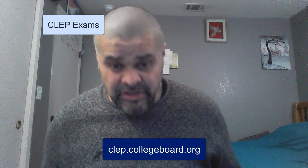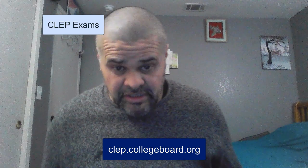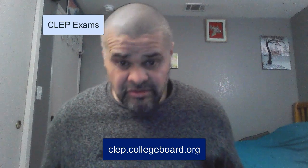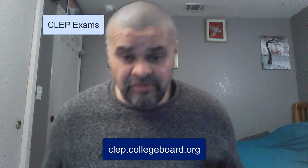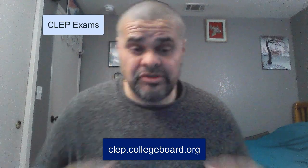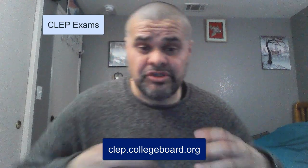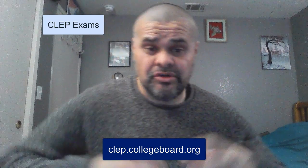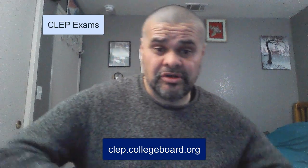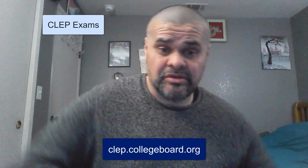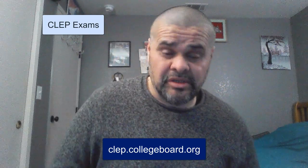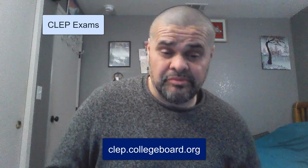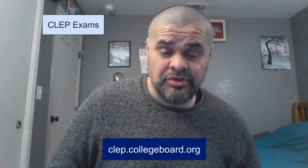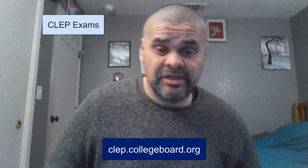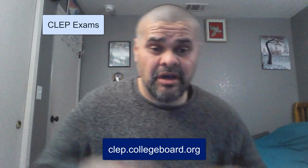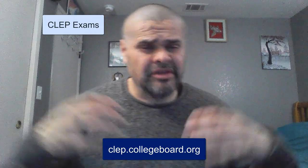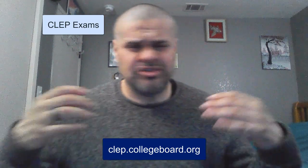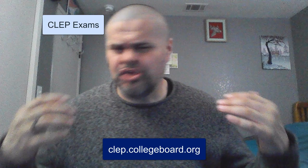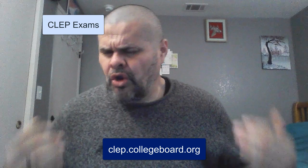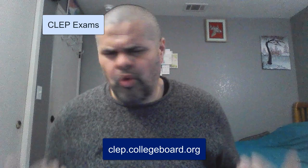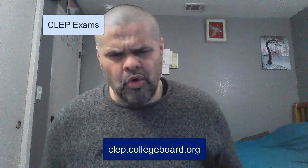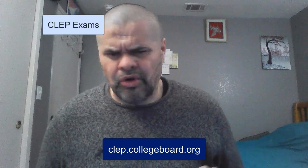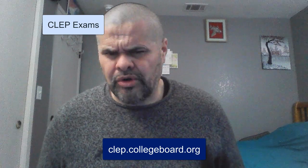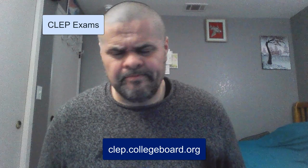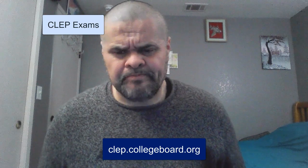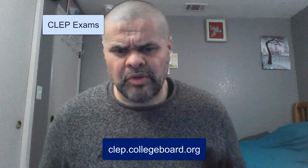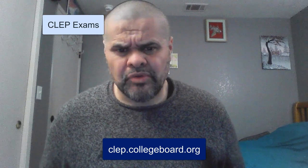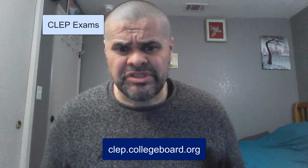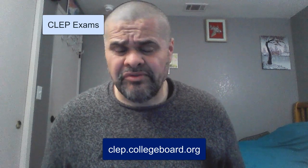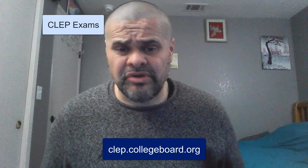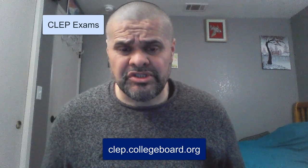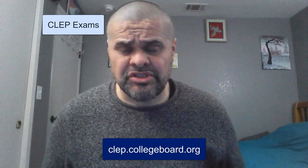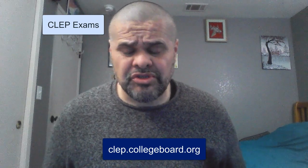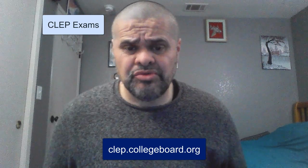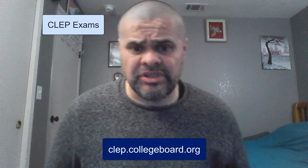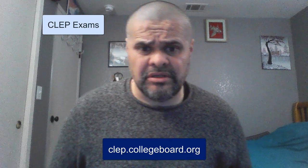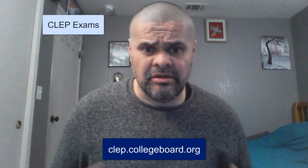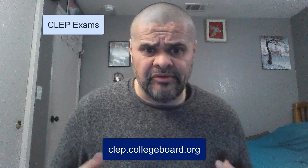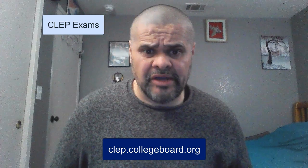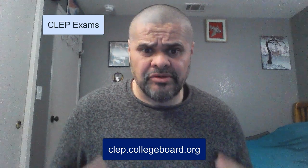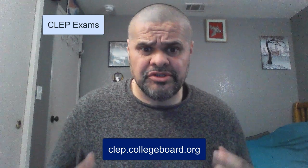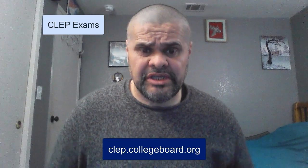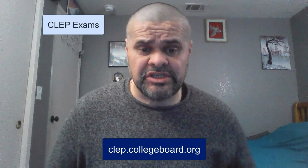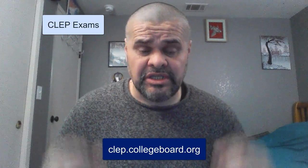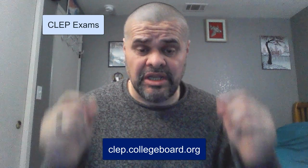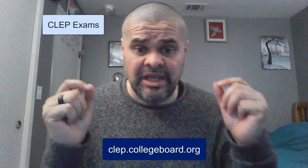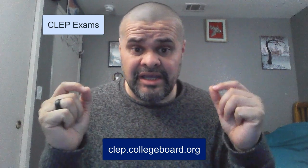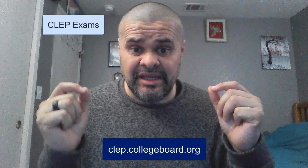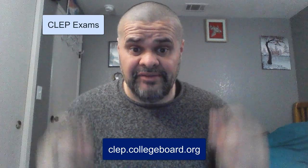the university or the community college or whichever institution of higher education, if